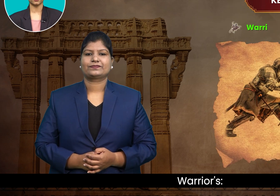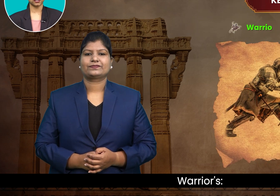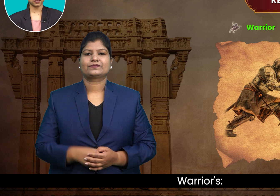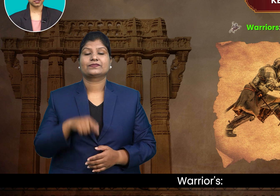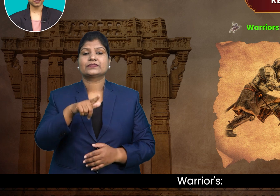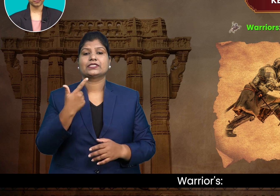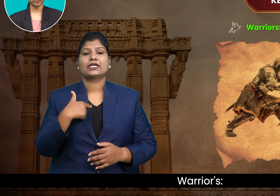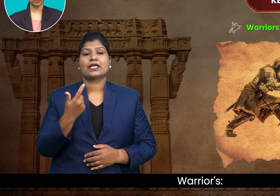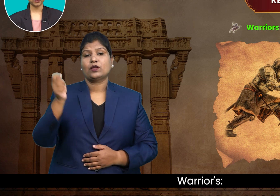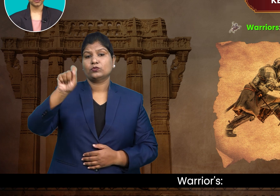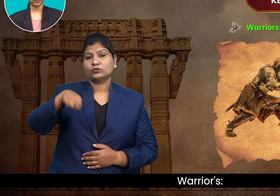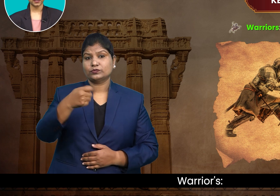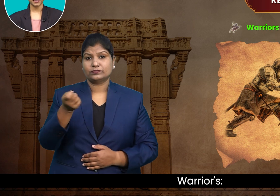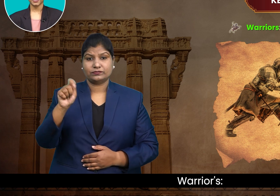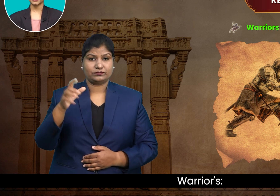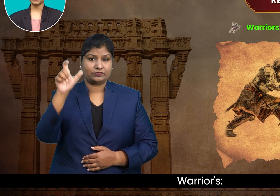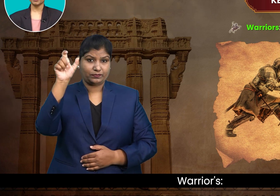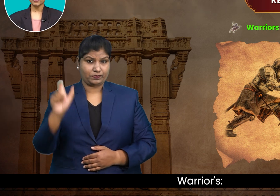Warriors,